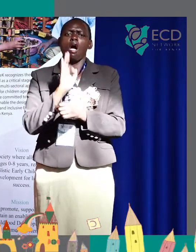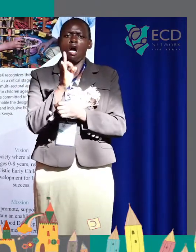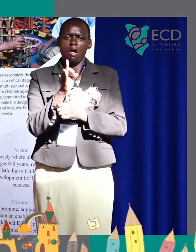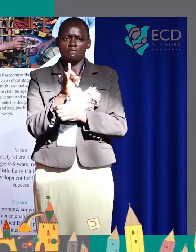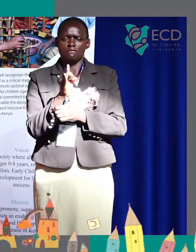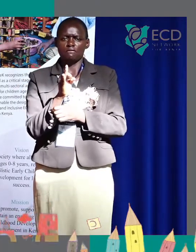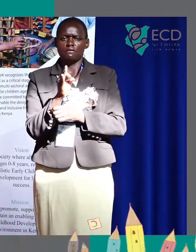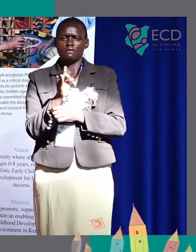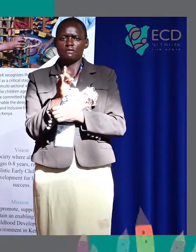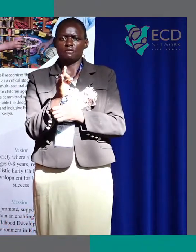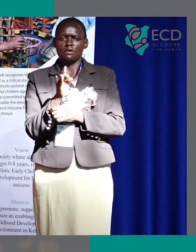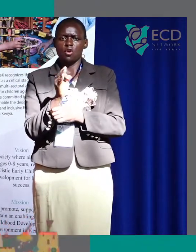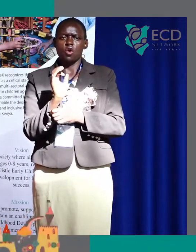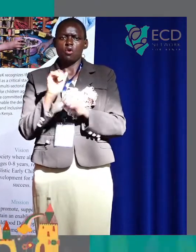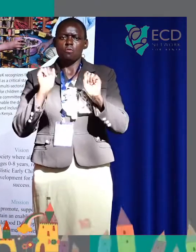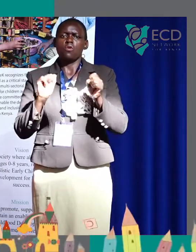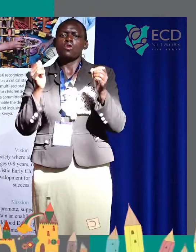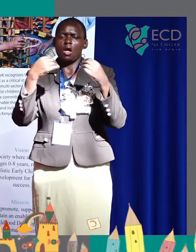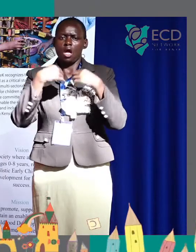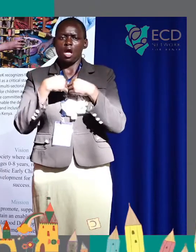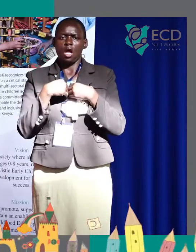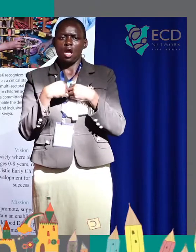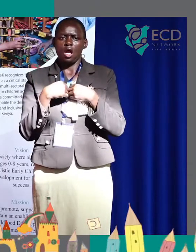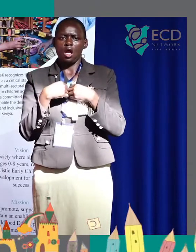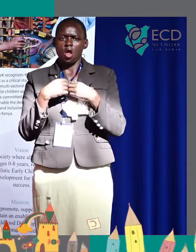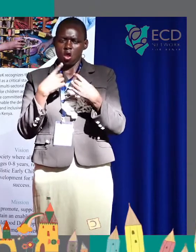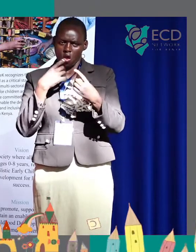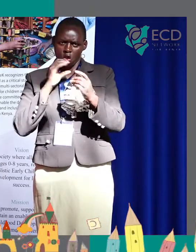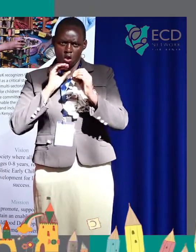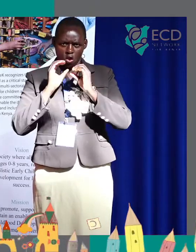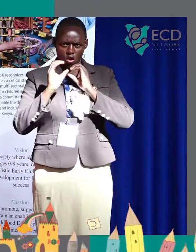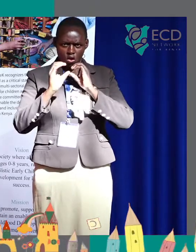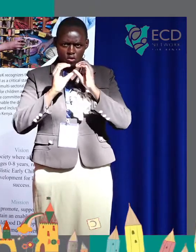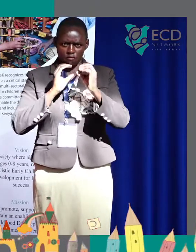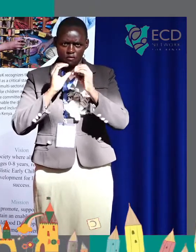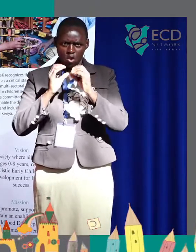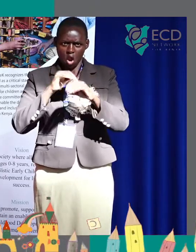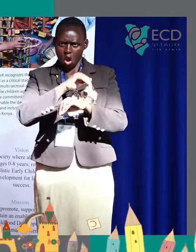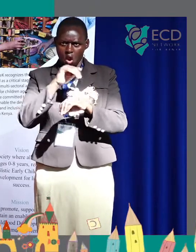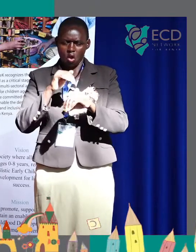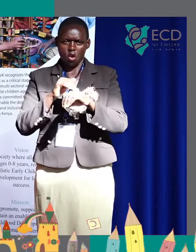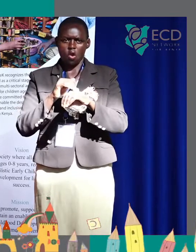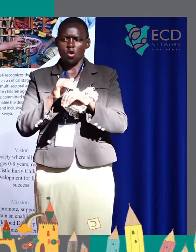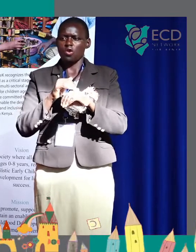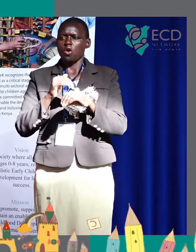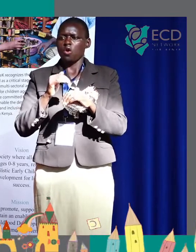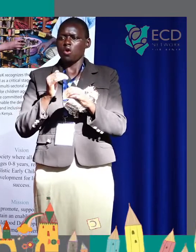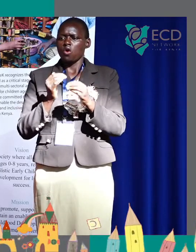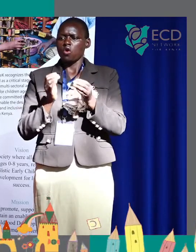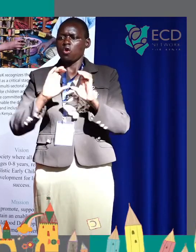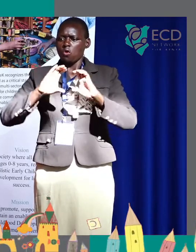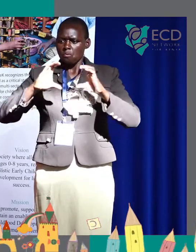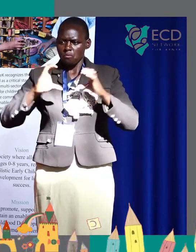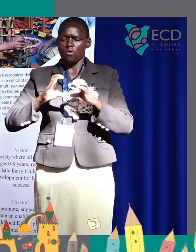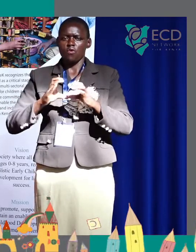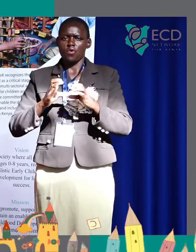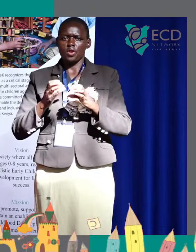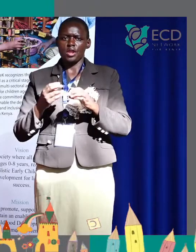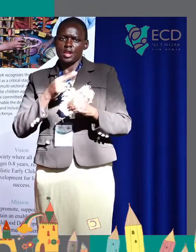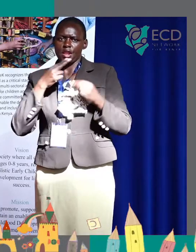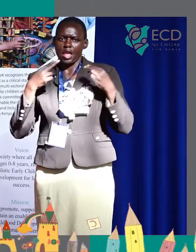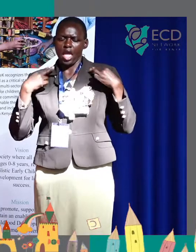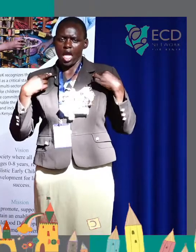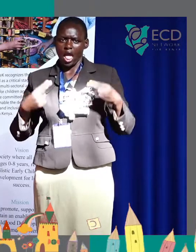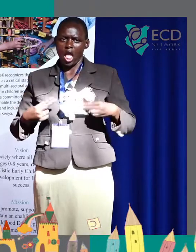her, we will have a conversation on community health volunteers and